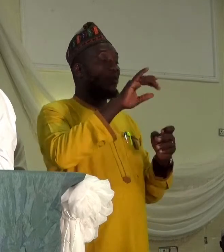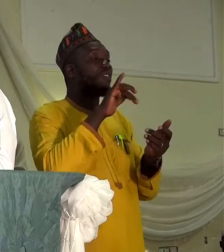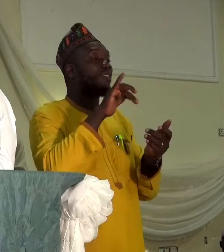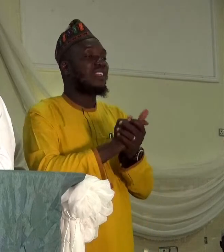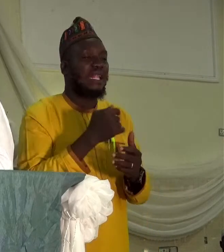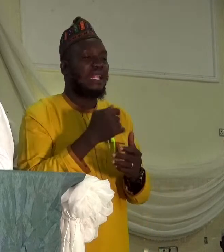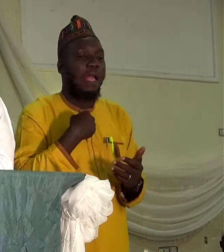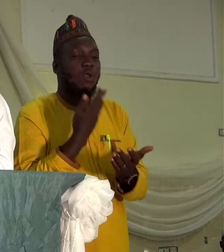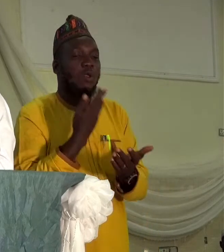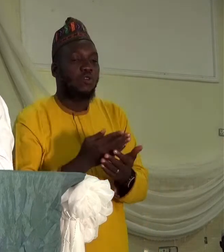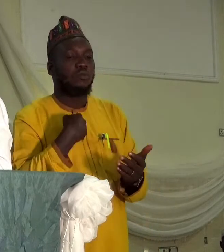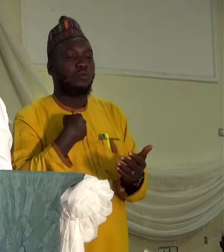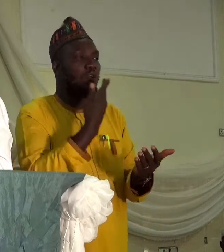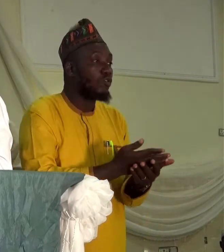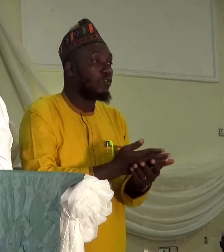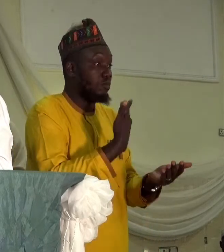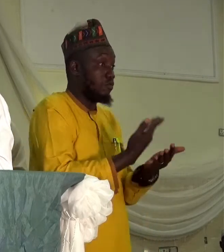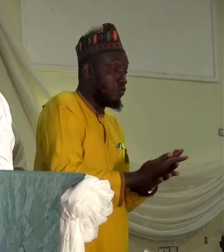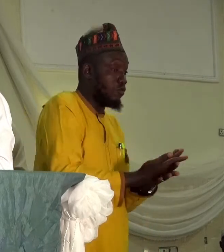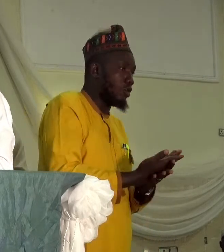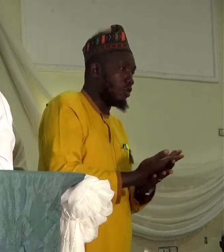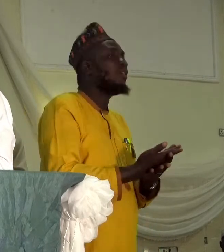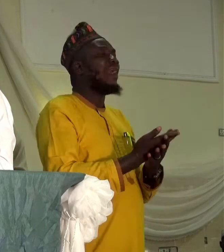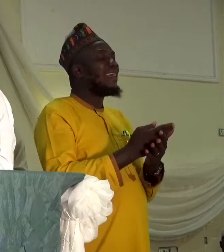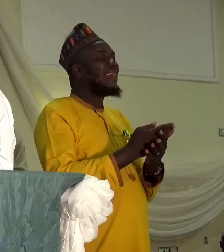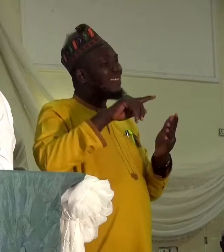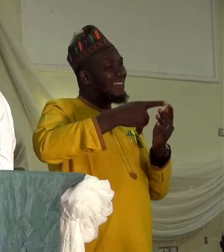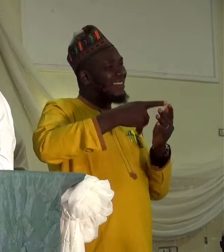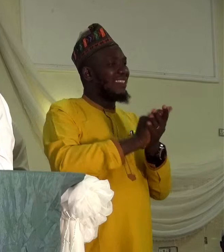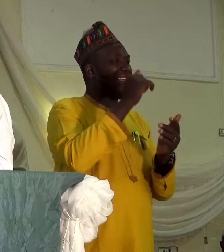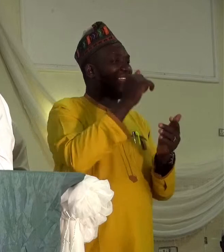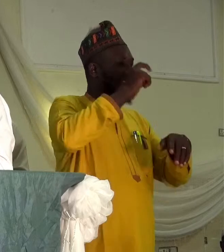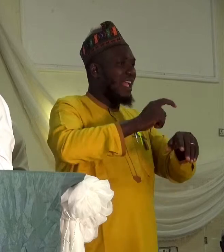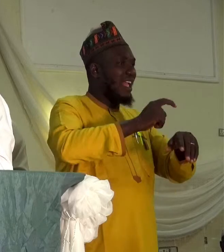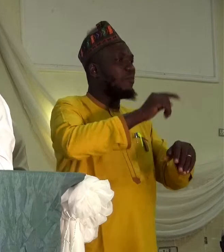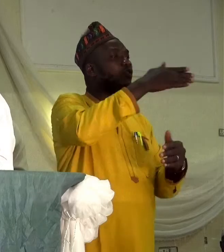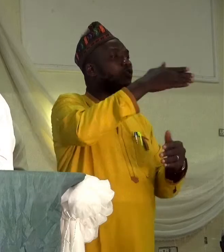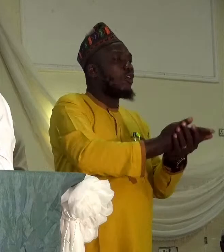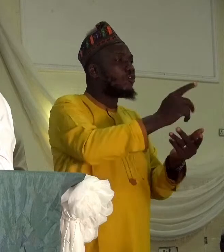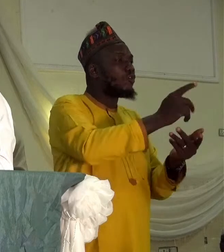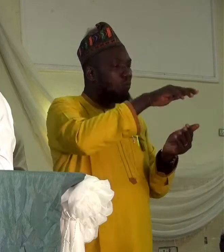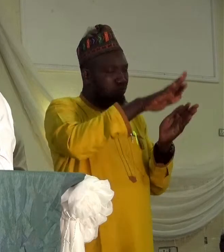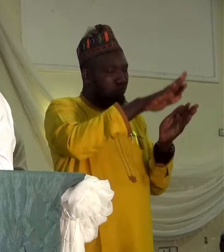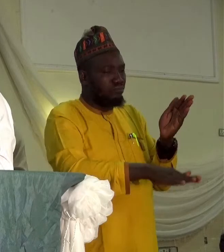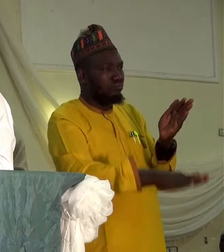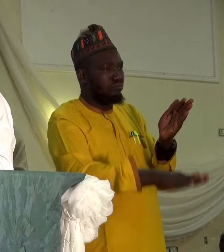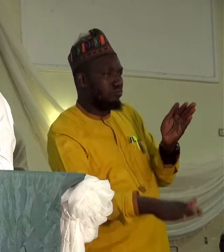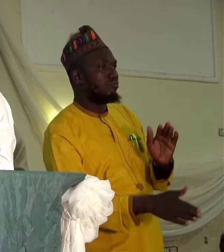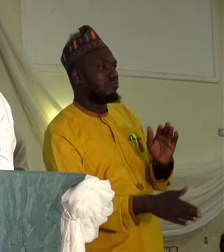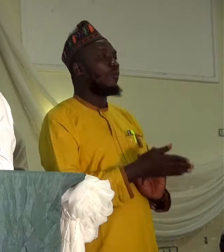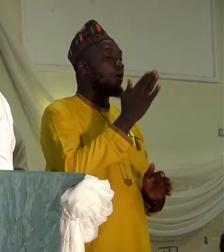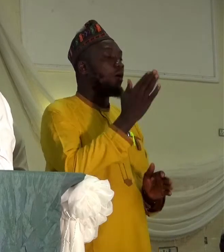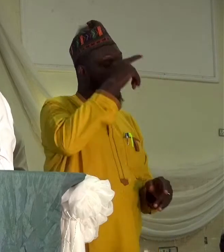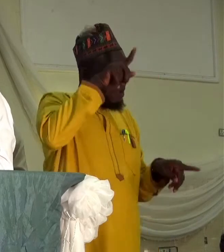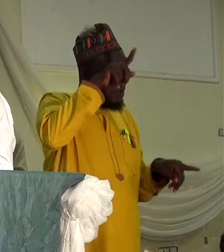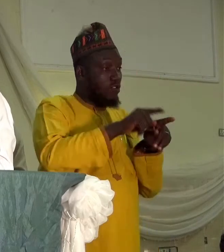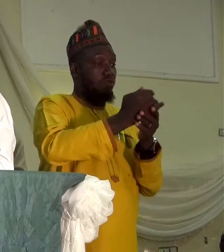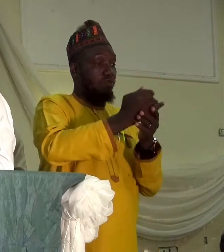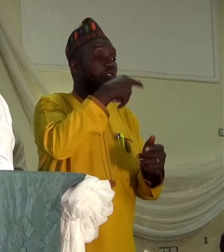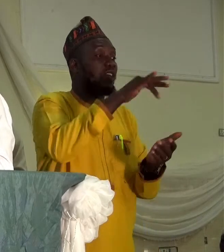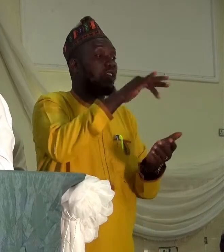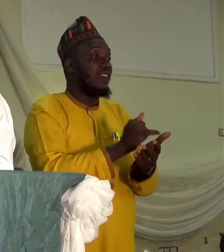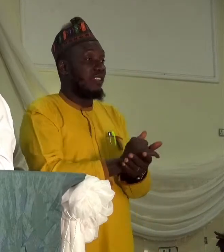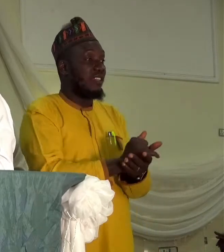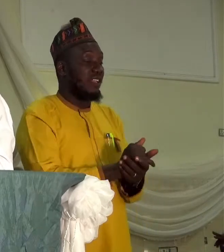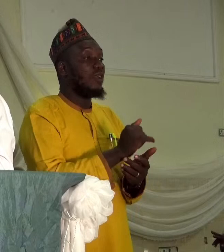na ni da da re ti bere si deku. Don't see yourself as pe o ti da dara bi se ule komo. Oh my yami, somebody will still say the good can never be